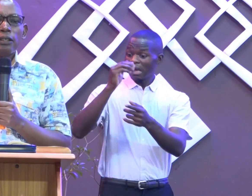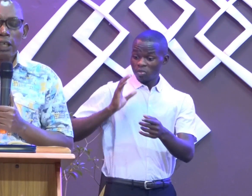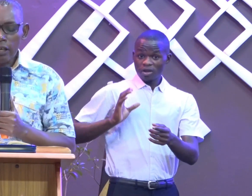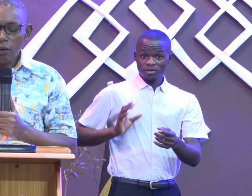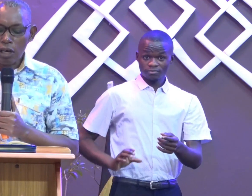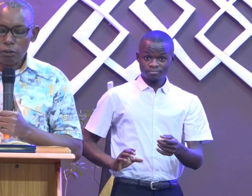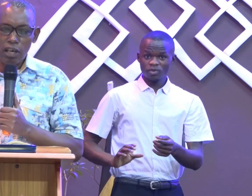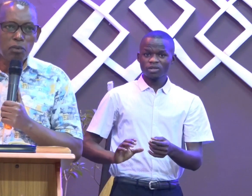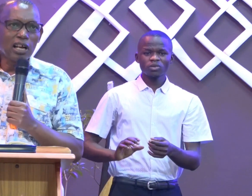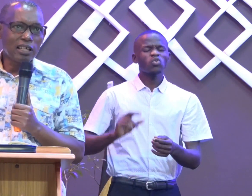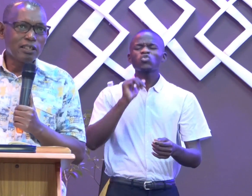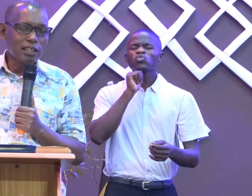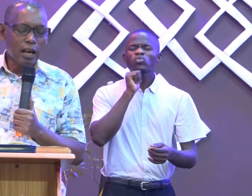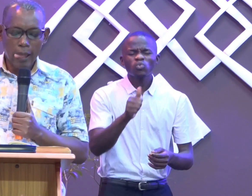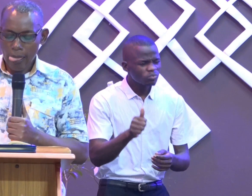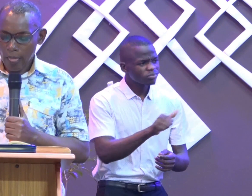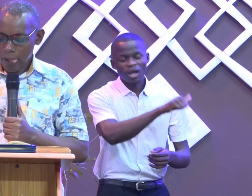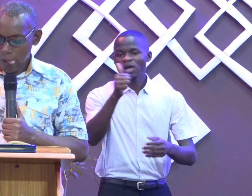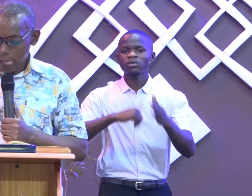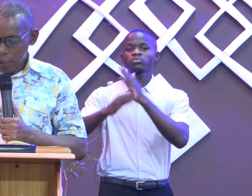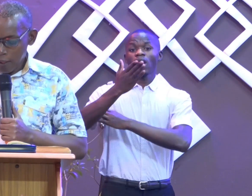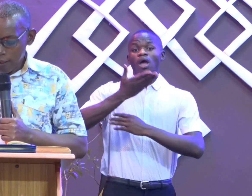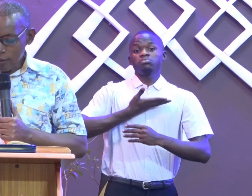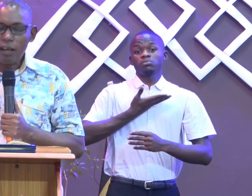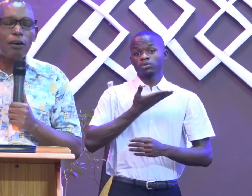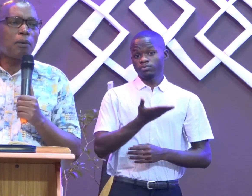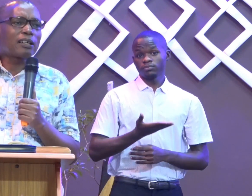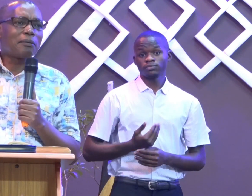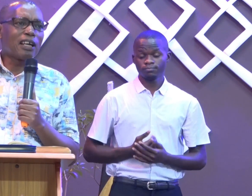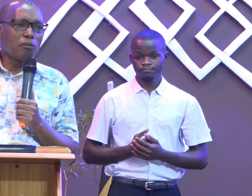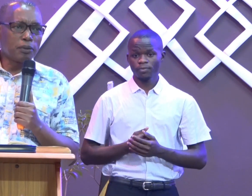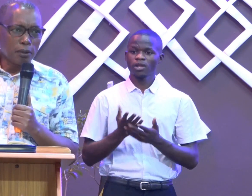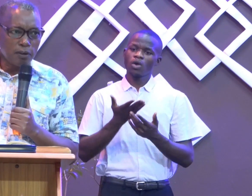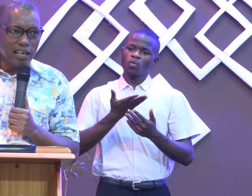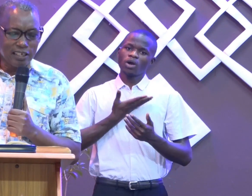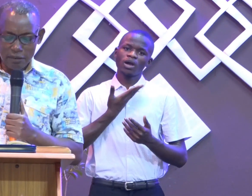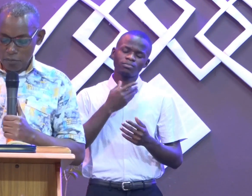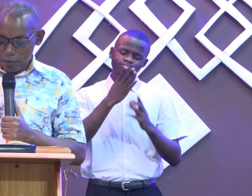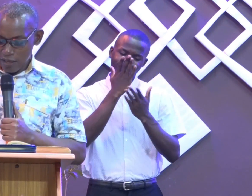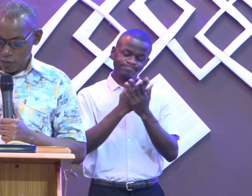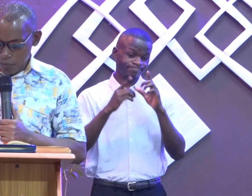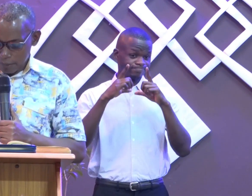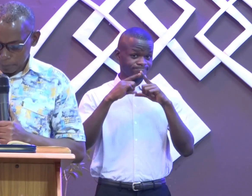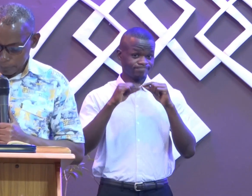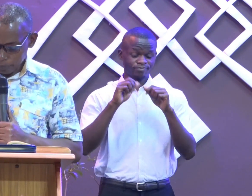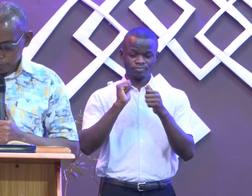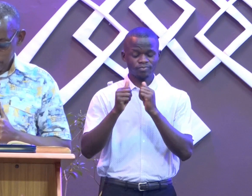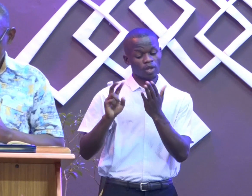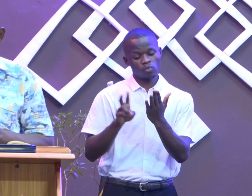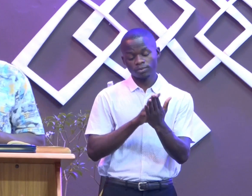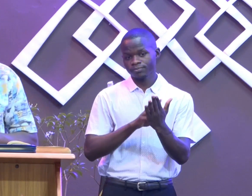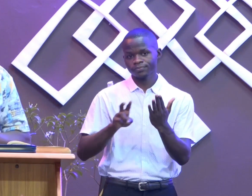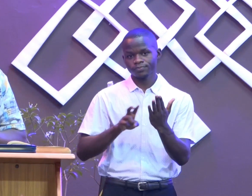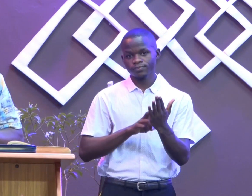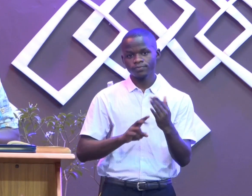his character, there is no other God who was it. I want to